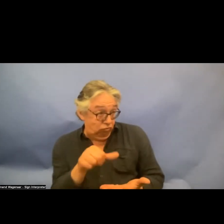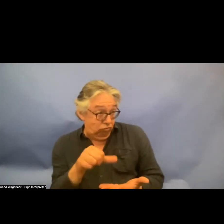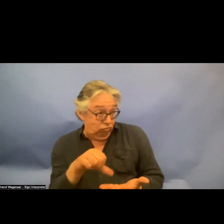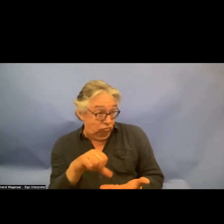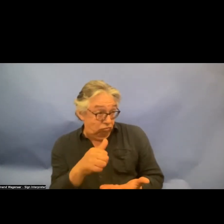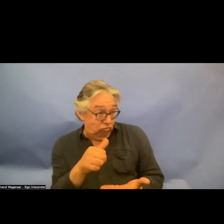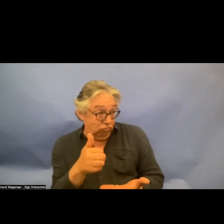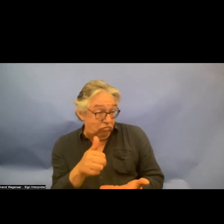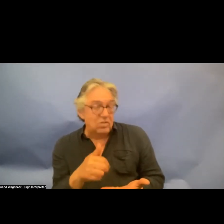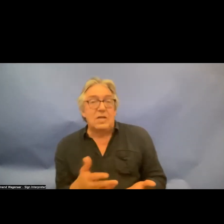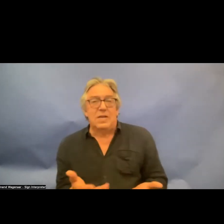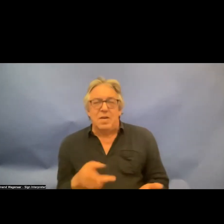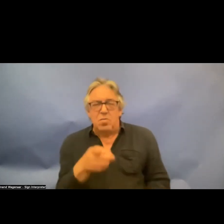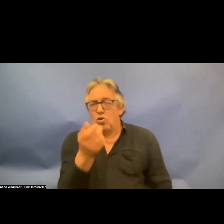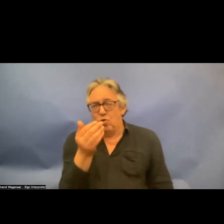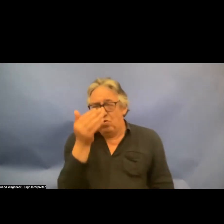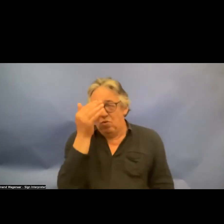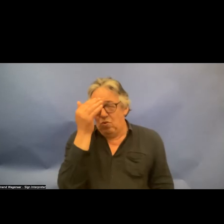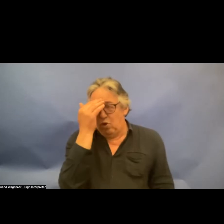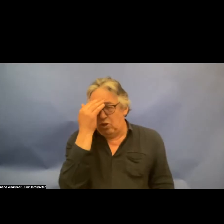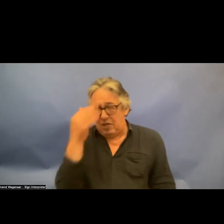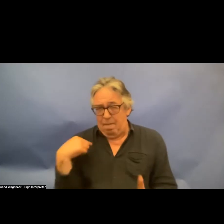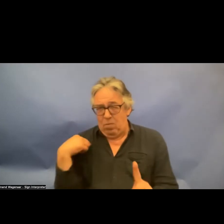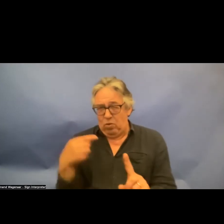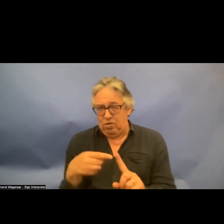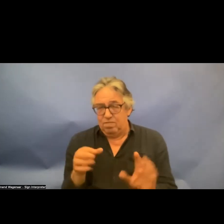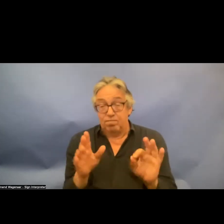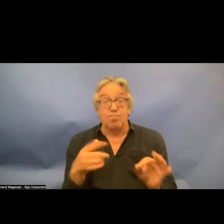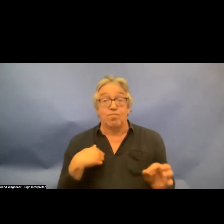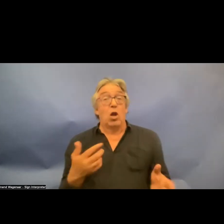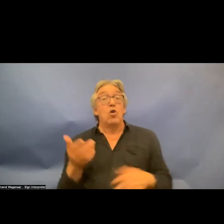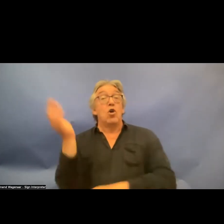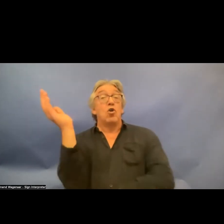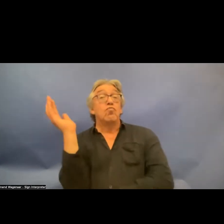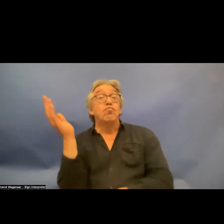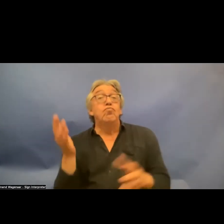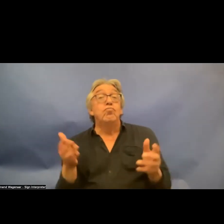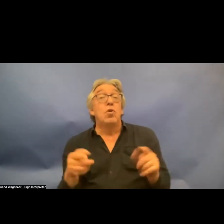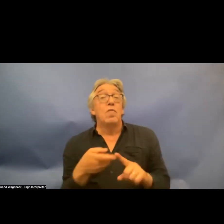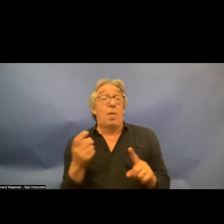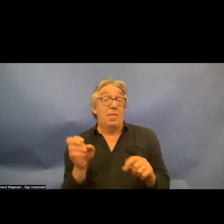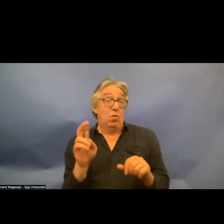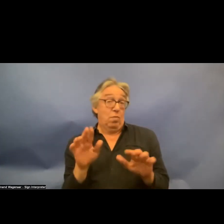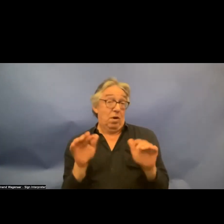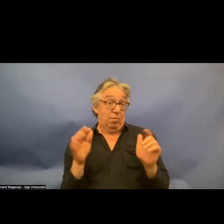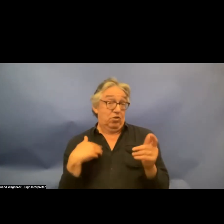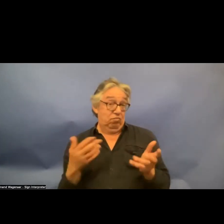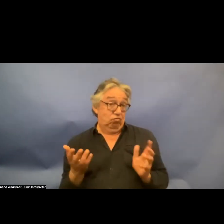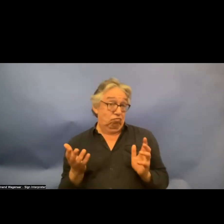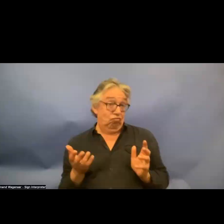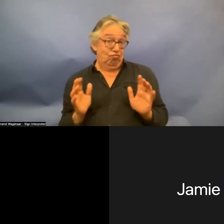understandable, but it isn't. That is my short statement from the parliament side. I'm really looking